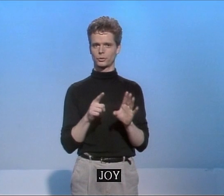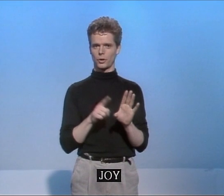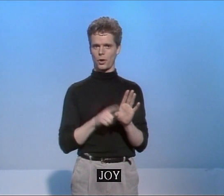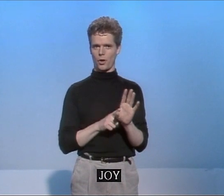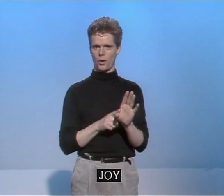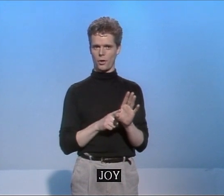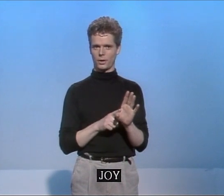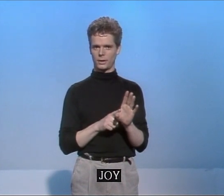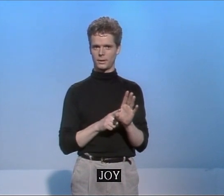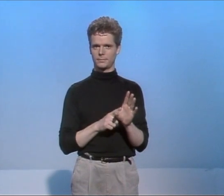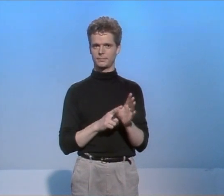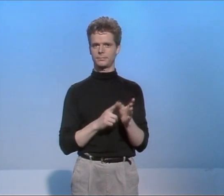Joy,